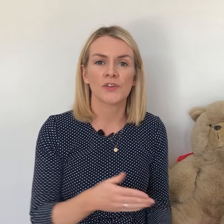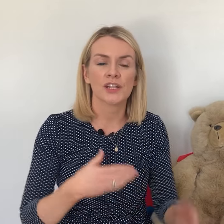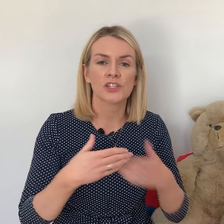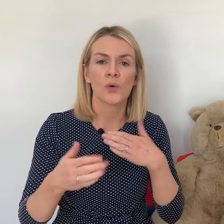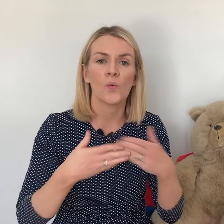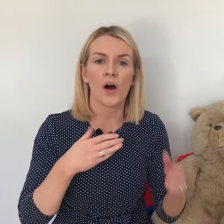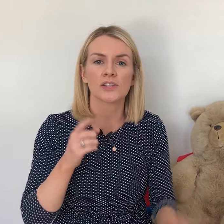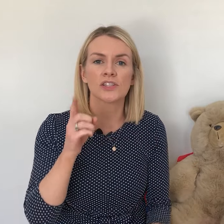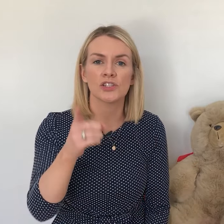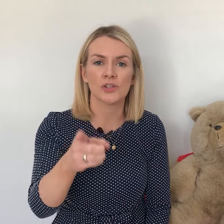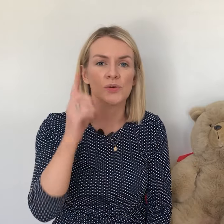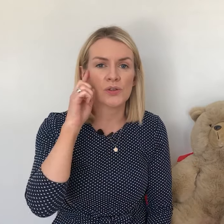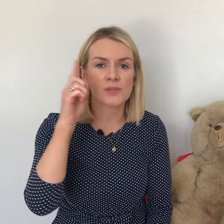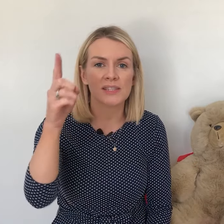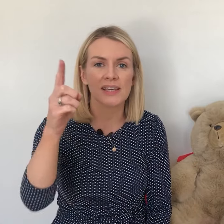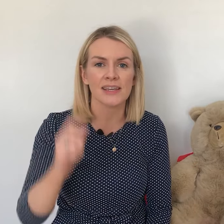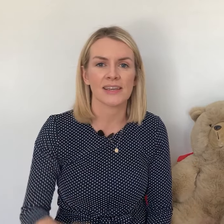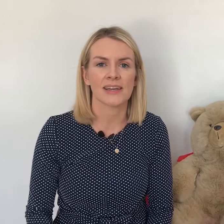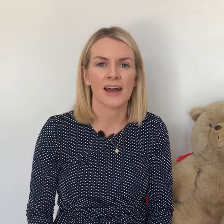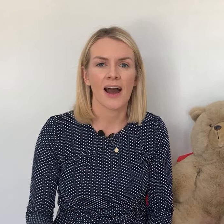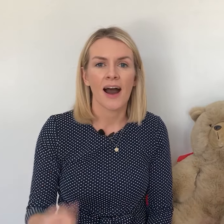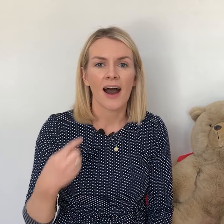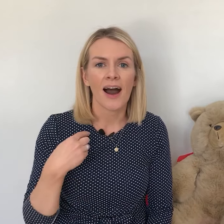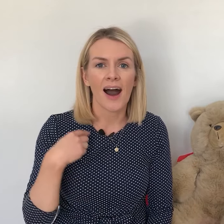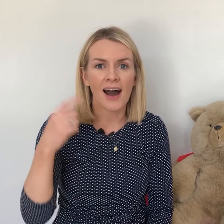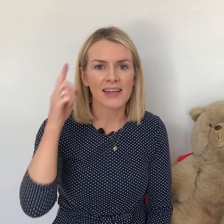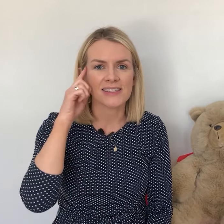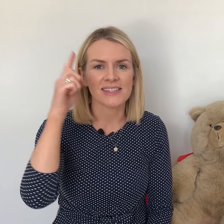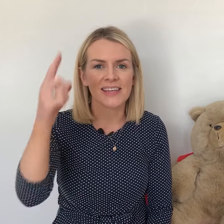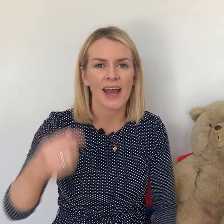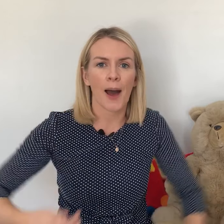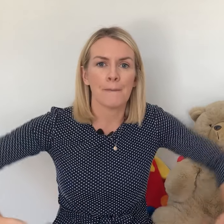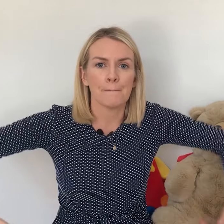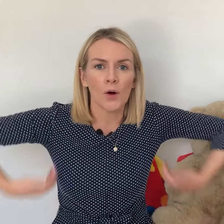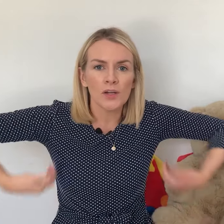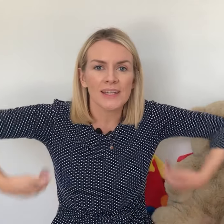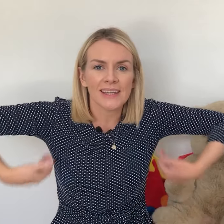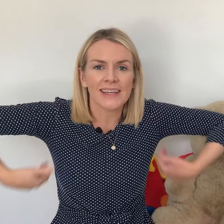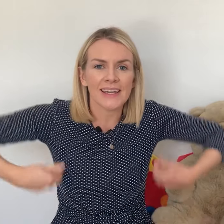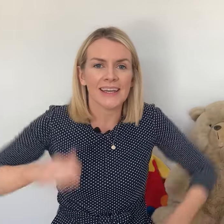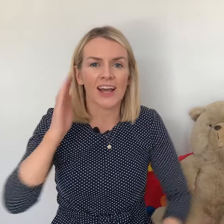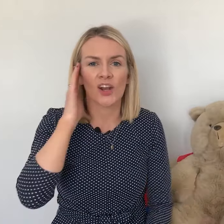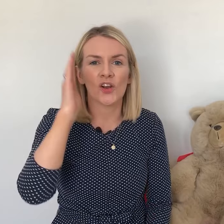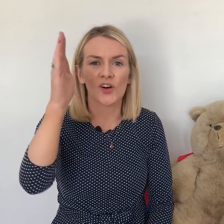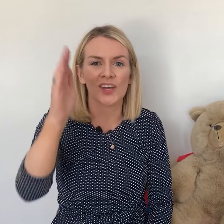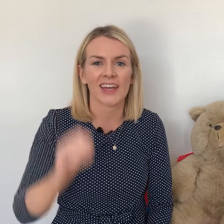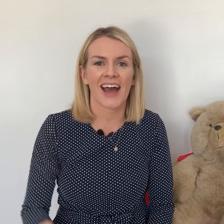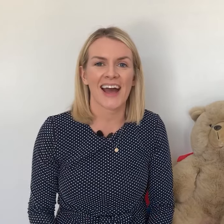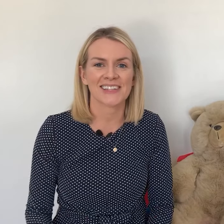Goldfish, what do you see? I see a monkey looking at